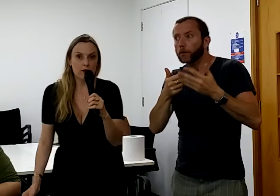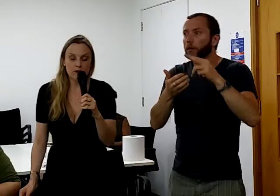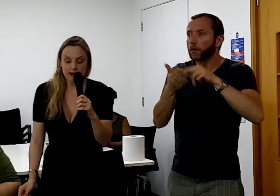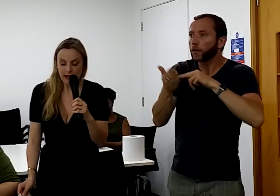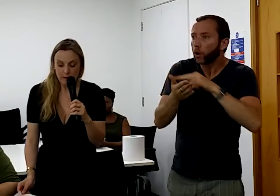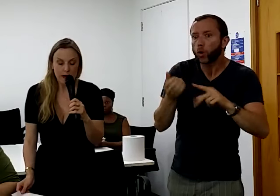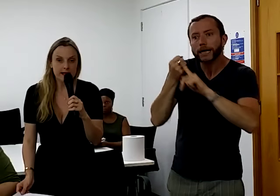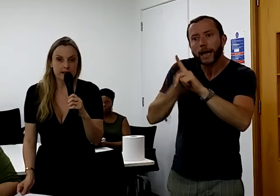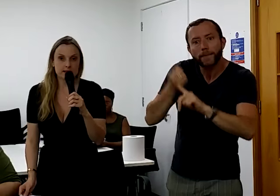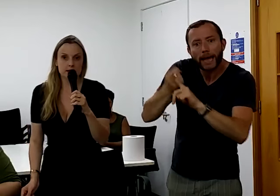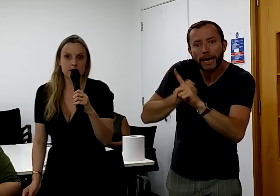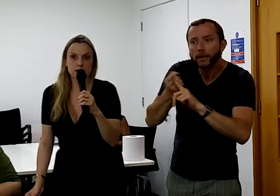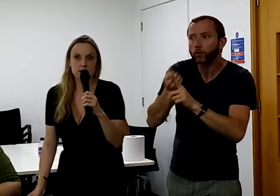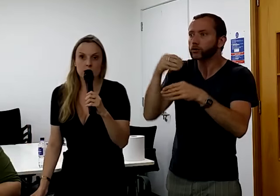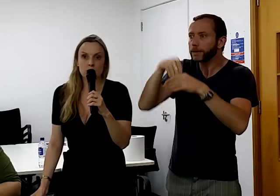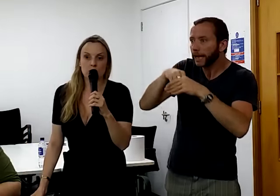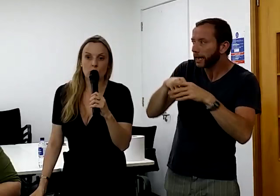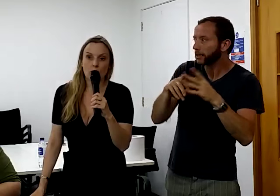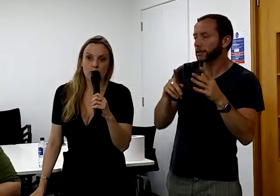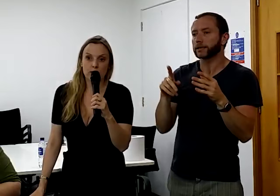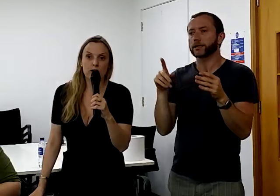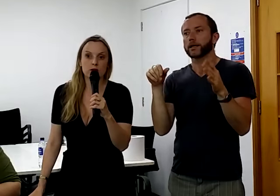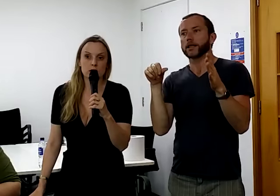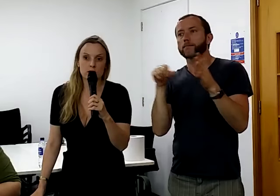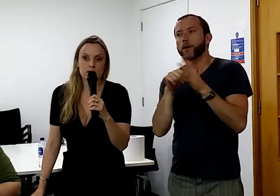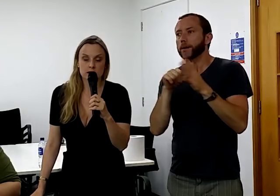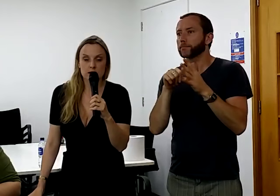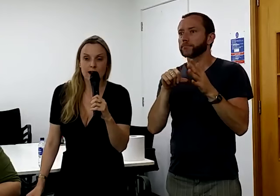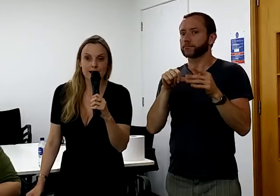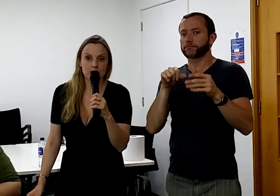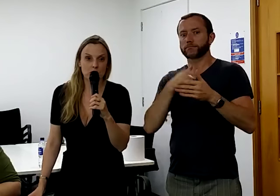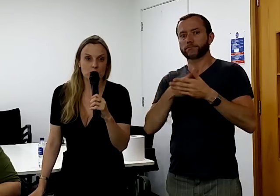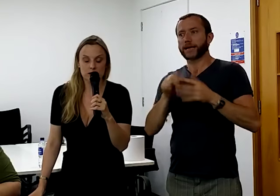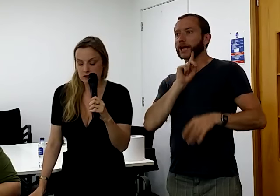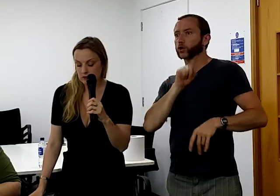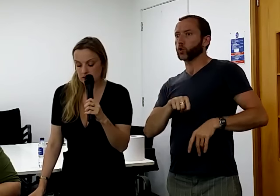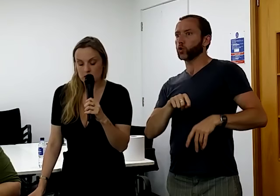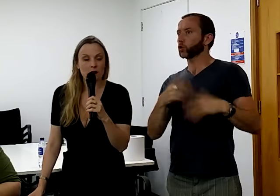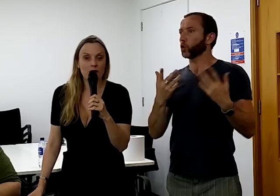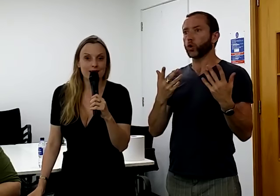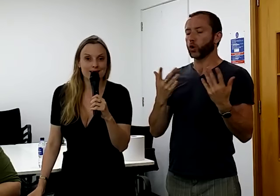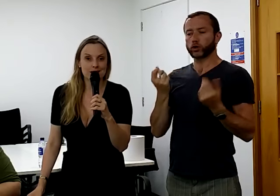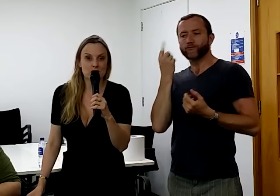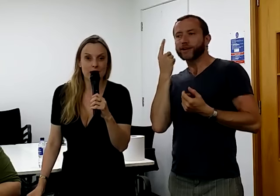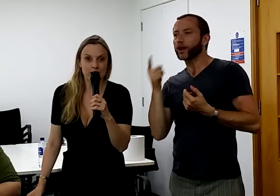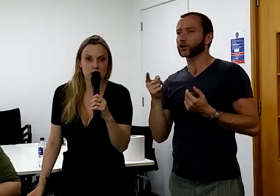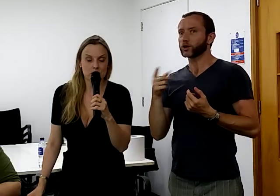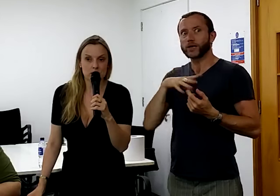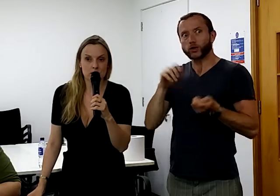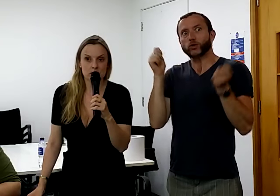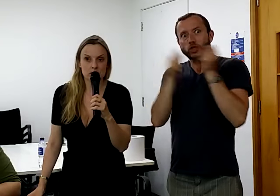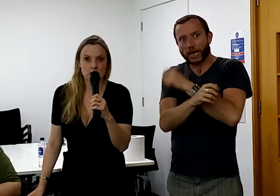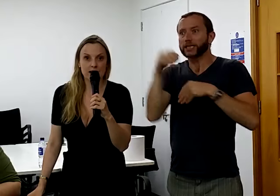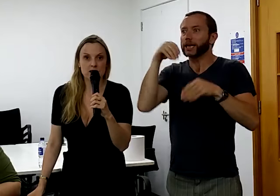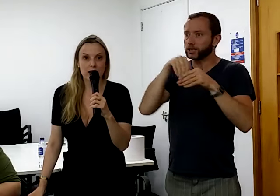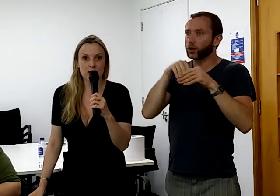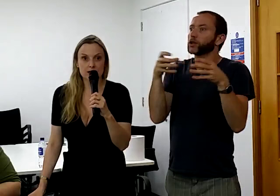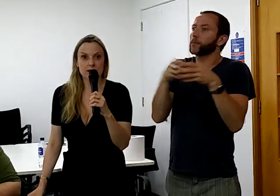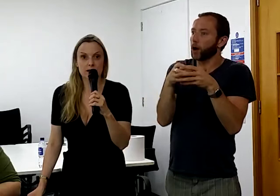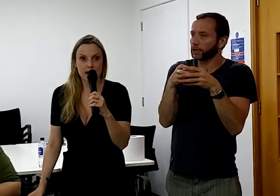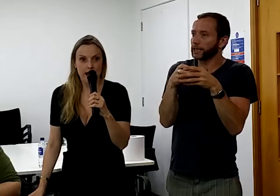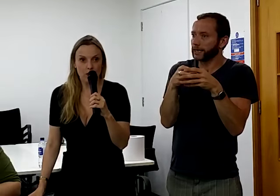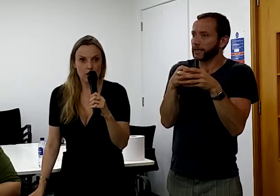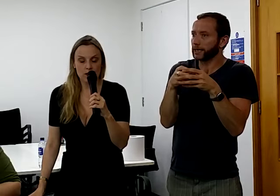want to be involved in campaigns, you're often overlooked and ignored, and that needs to change.